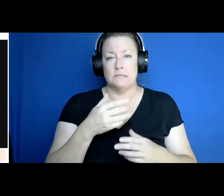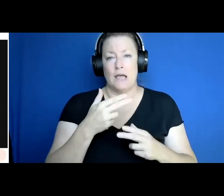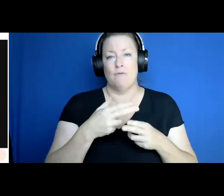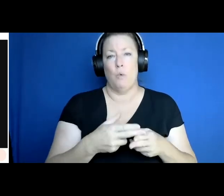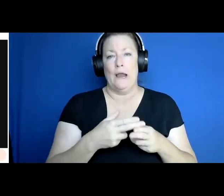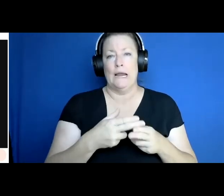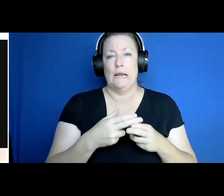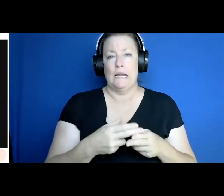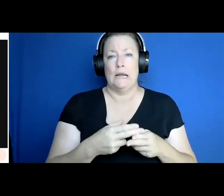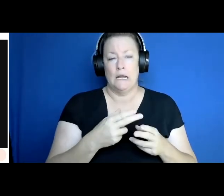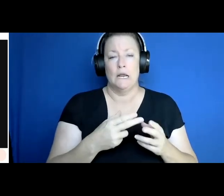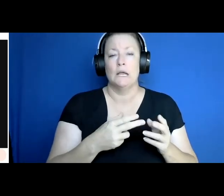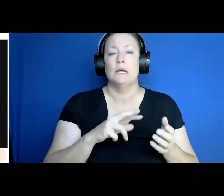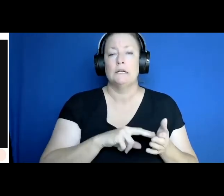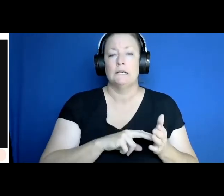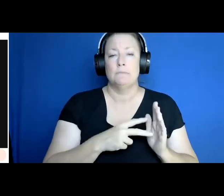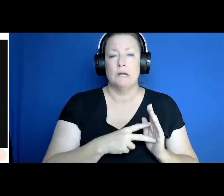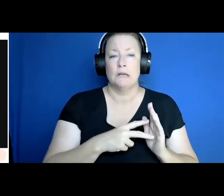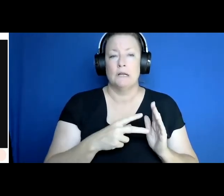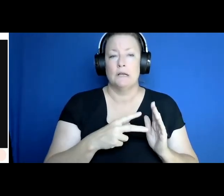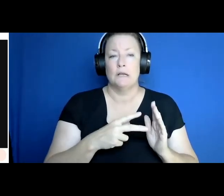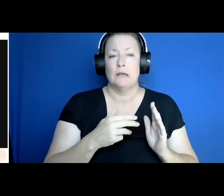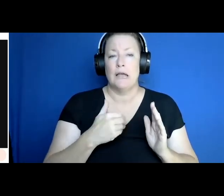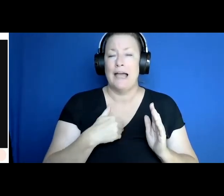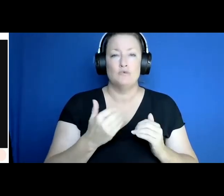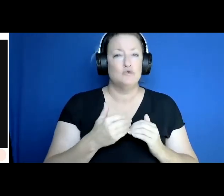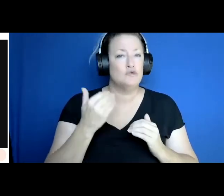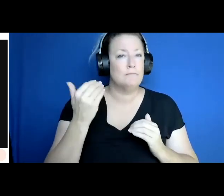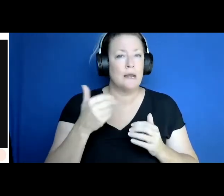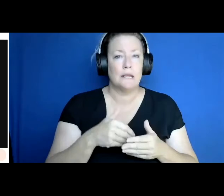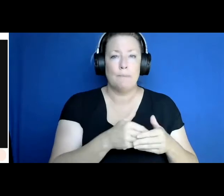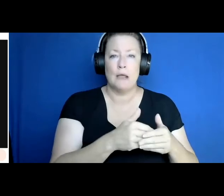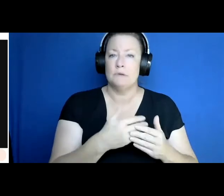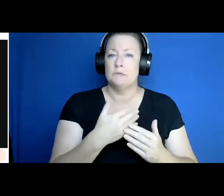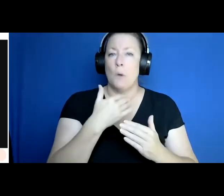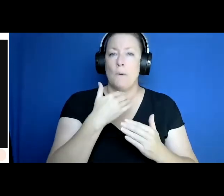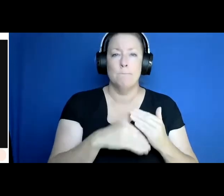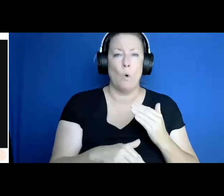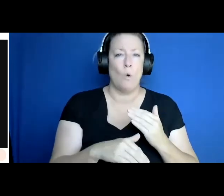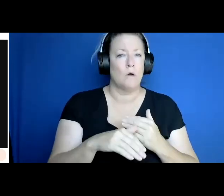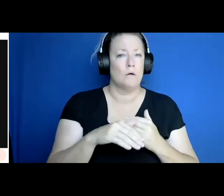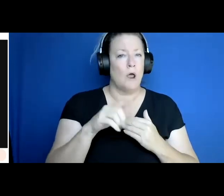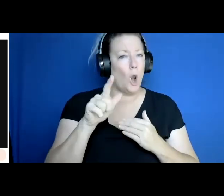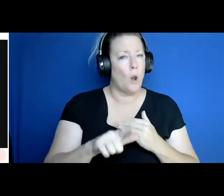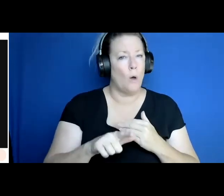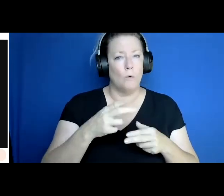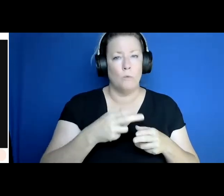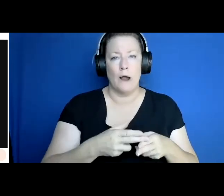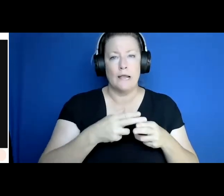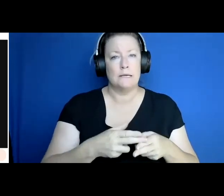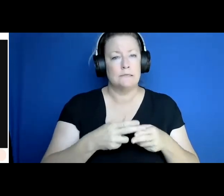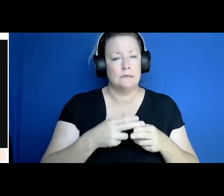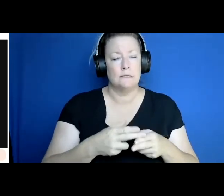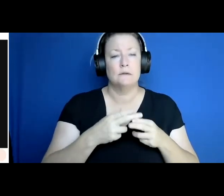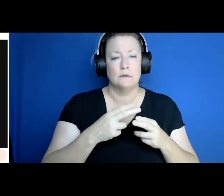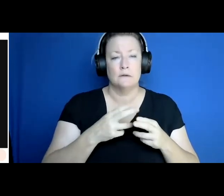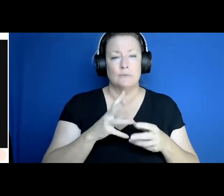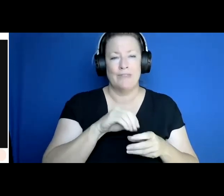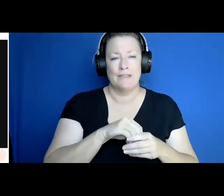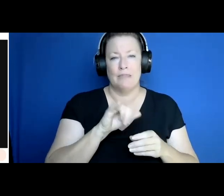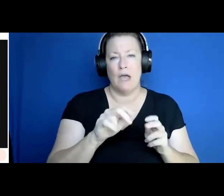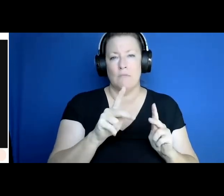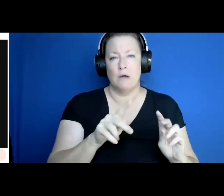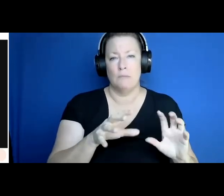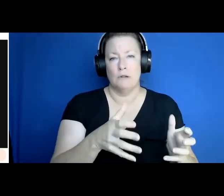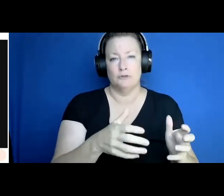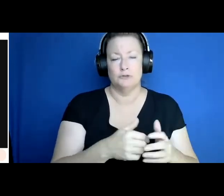that we have too many babies who are born at a very low birth weight within this population. So the goal